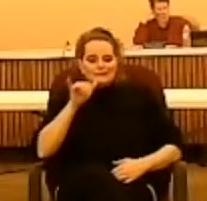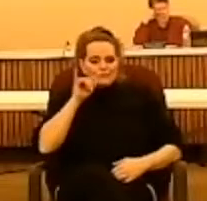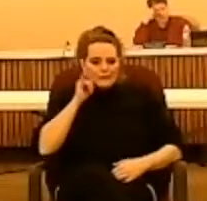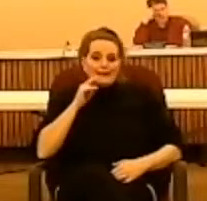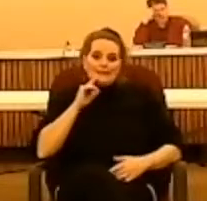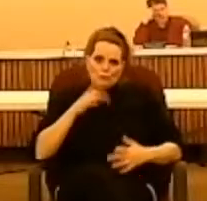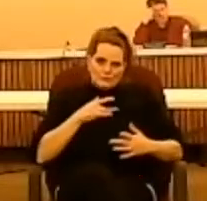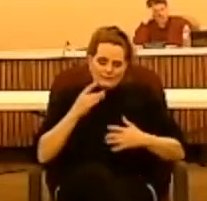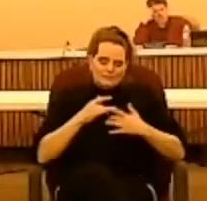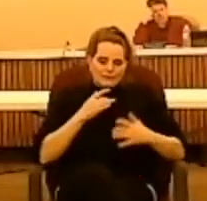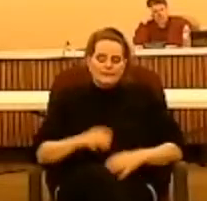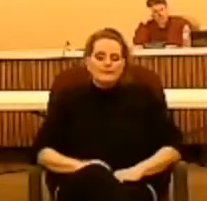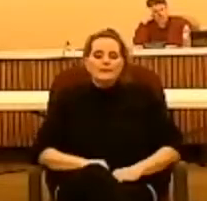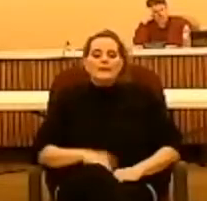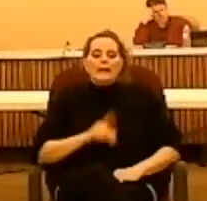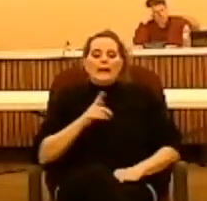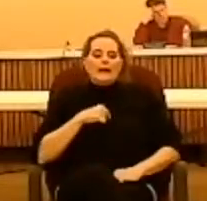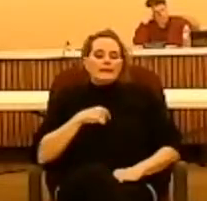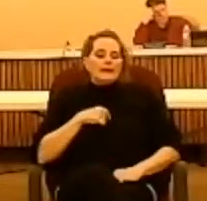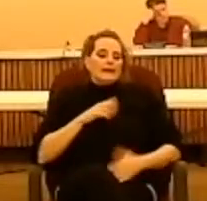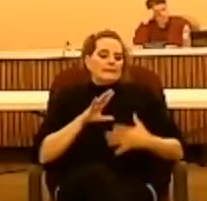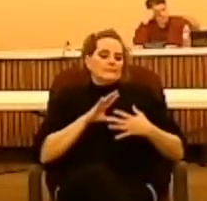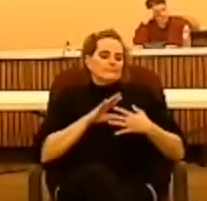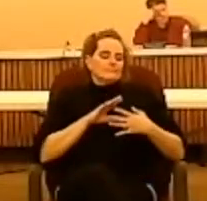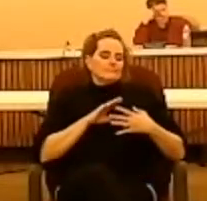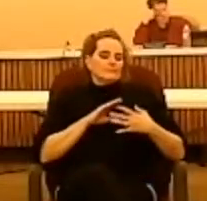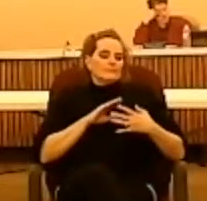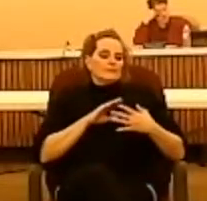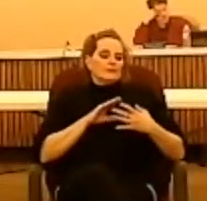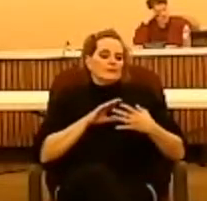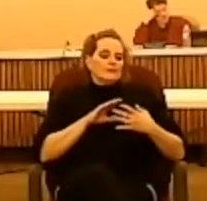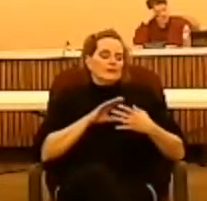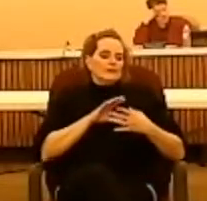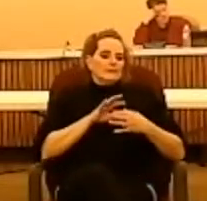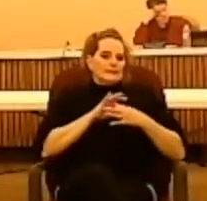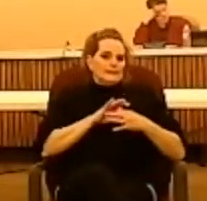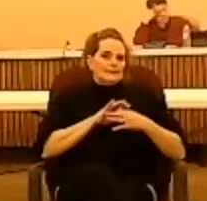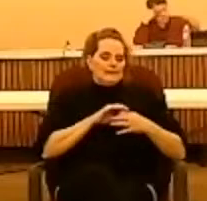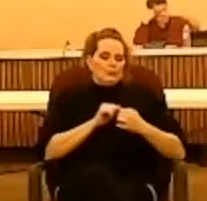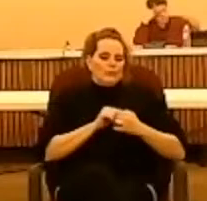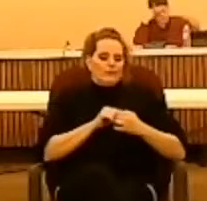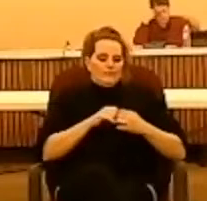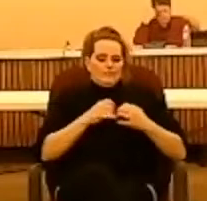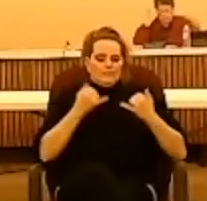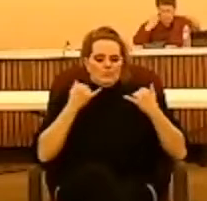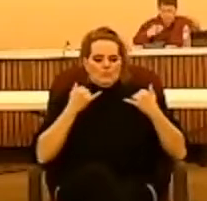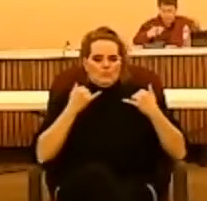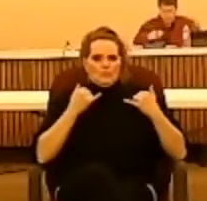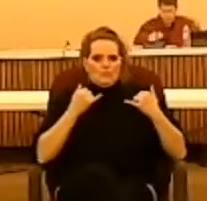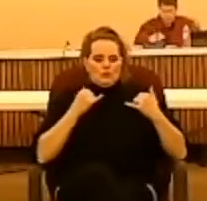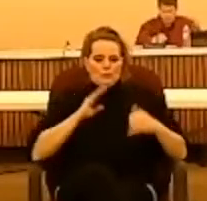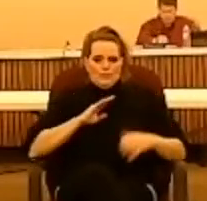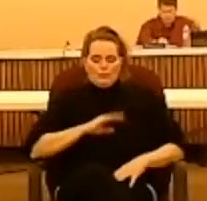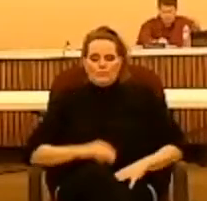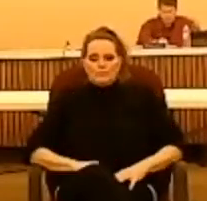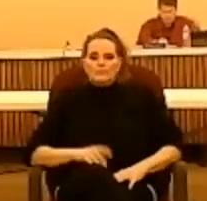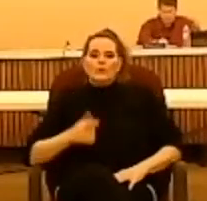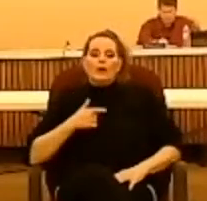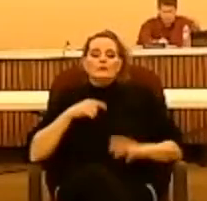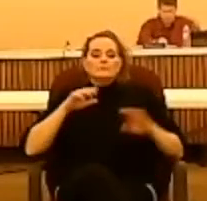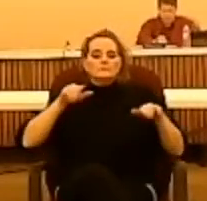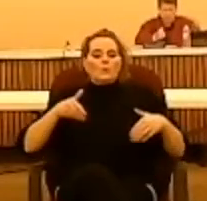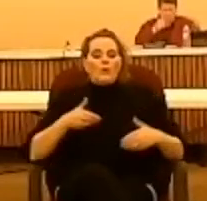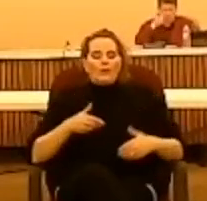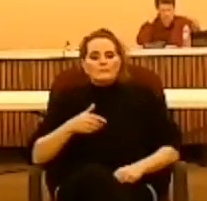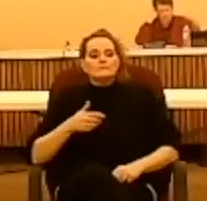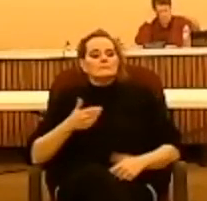going. And I put him in contact with the current board. They've already been exchanging emails, so. That's great. Well, welcome aboard, Patrick. Thank you for